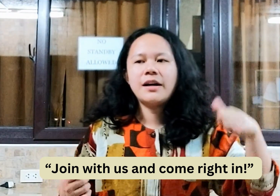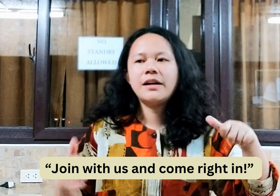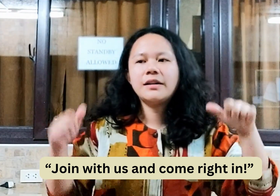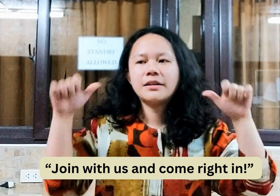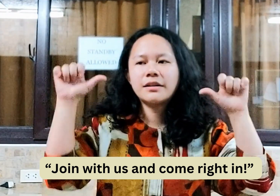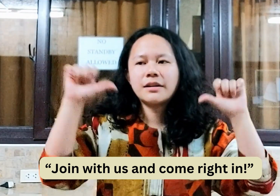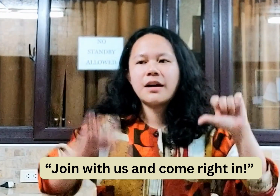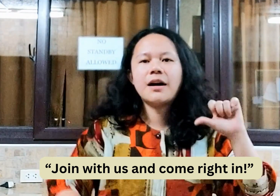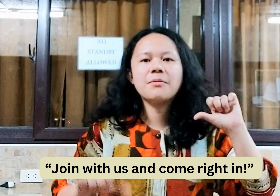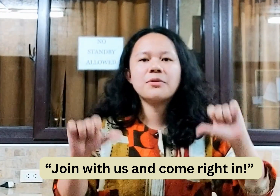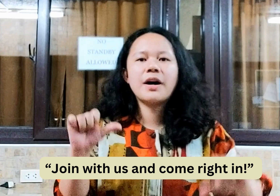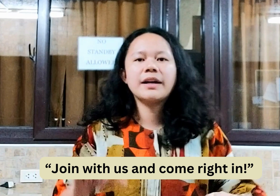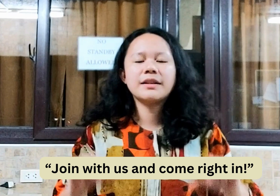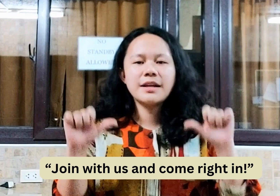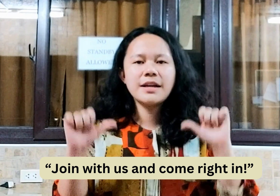and come right in.